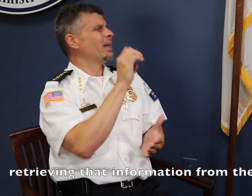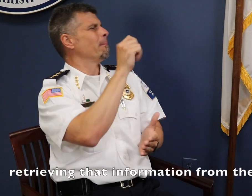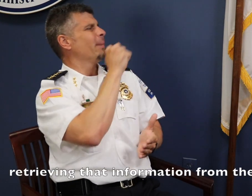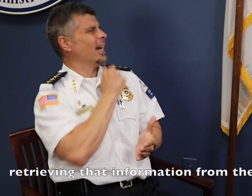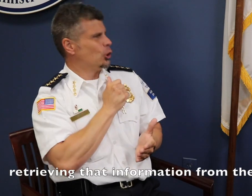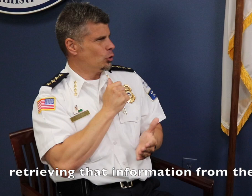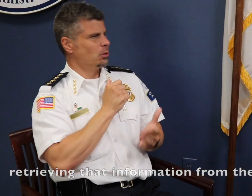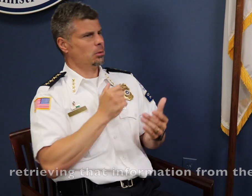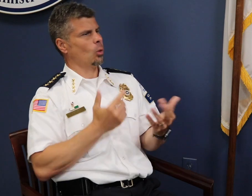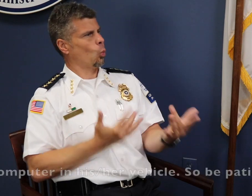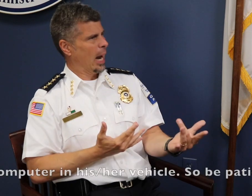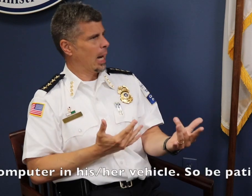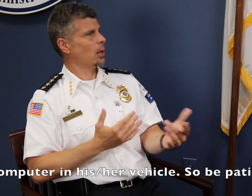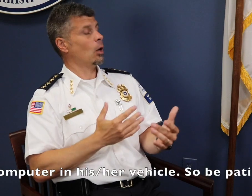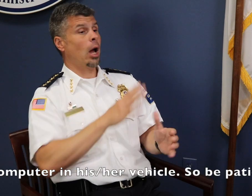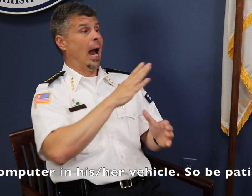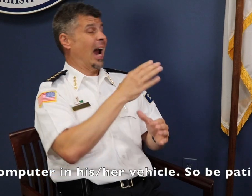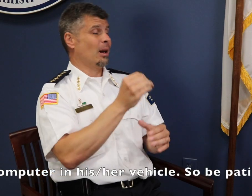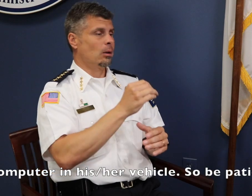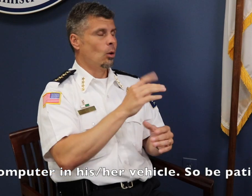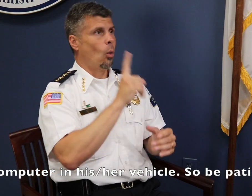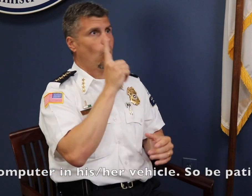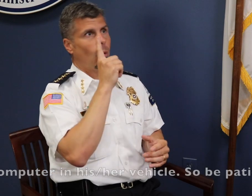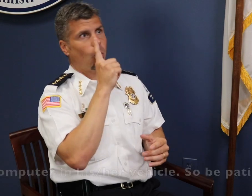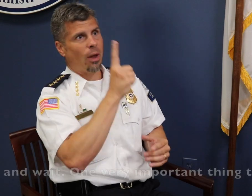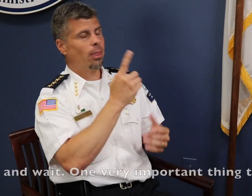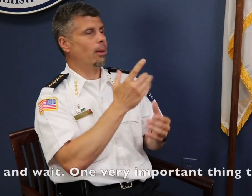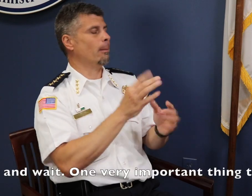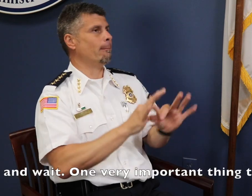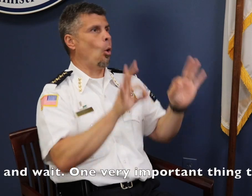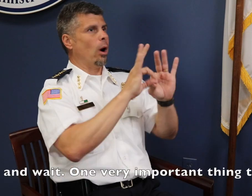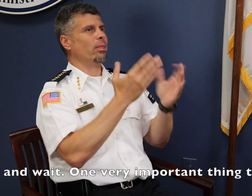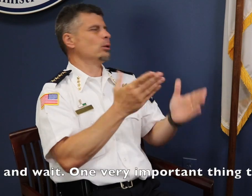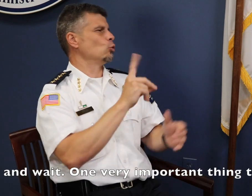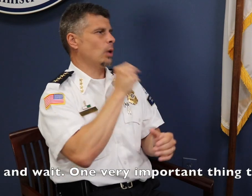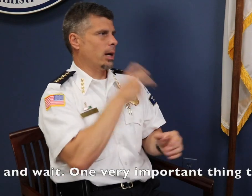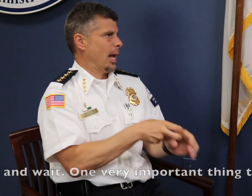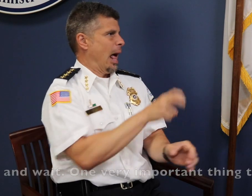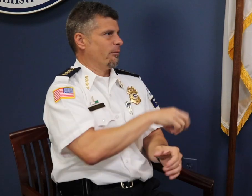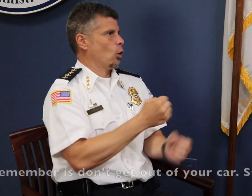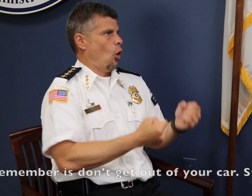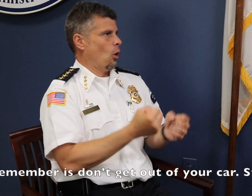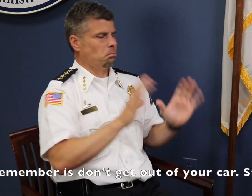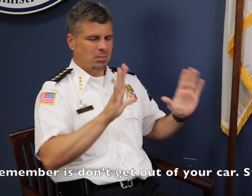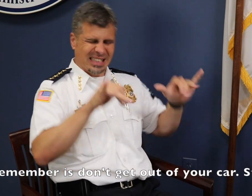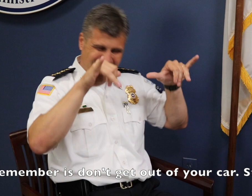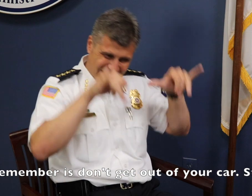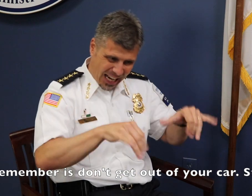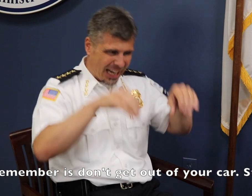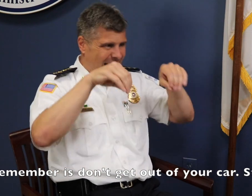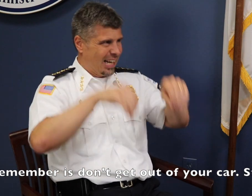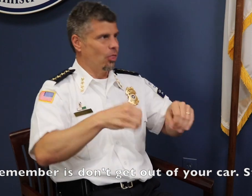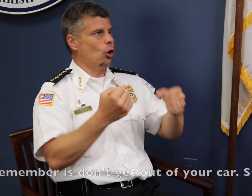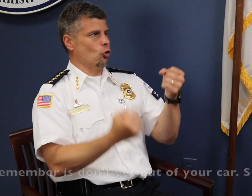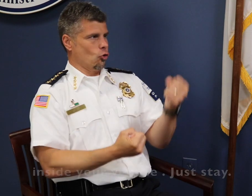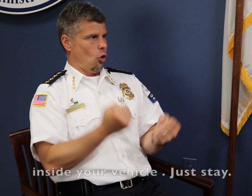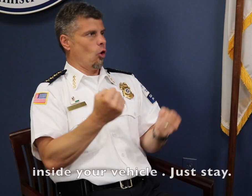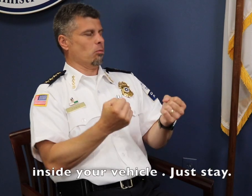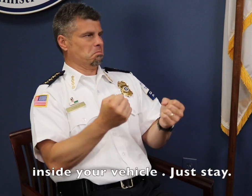car. The police officer may be collecting information about you from your license plate and retrieving that information from the computer in his or her